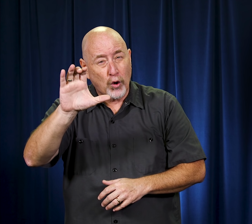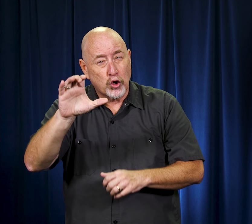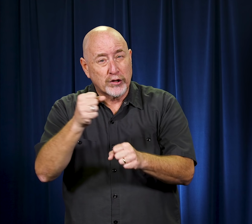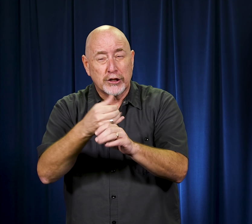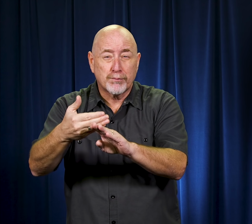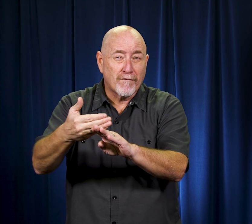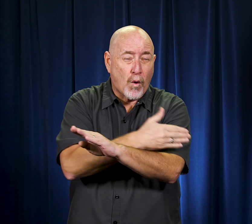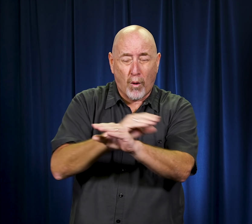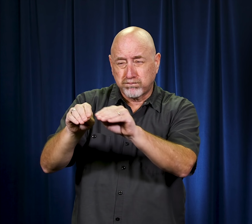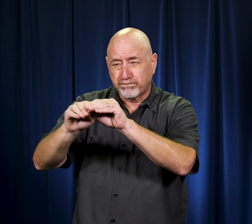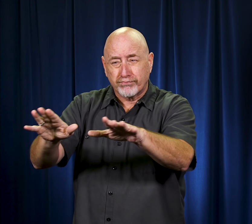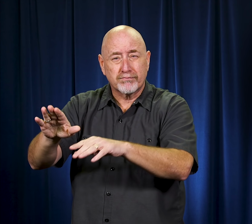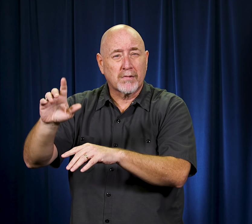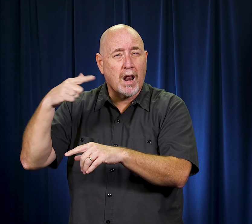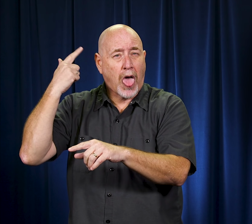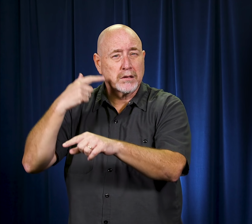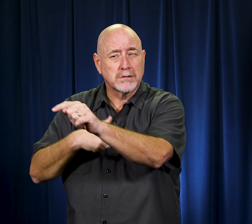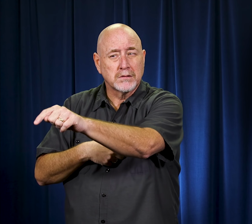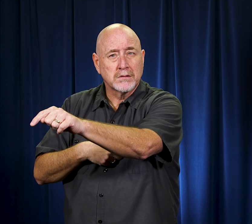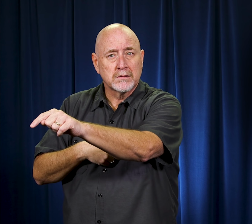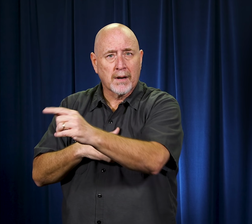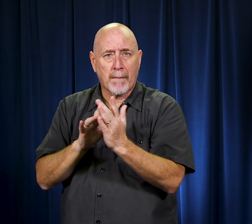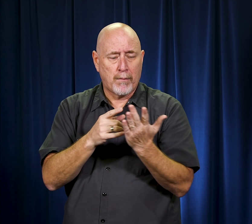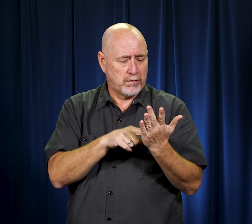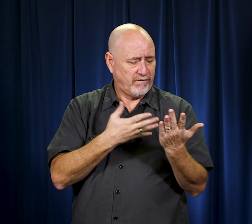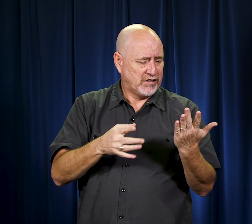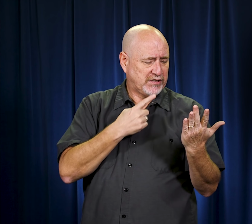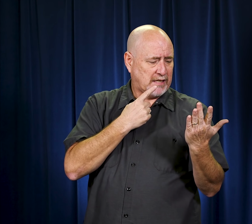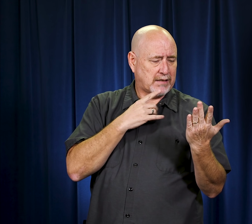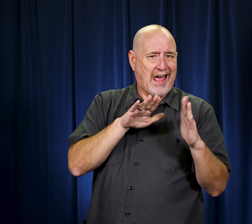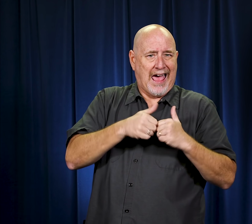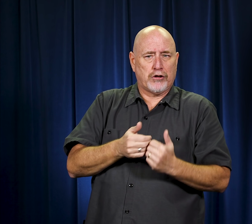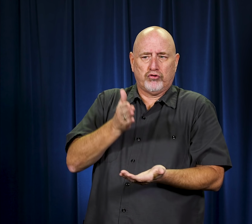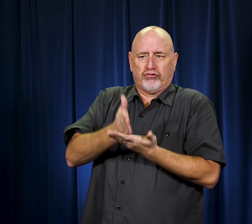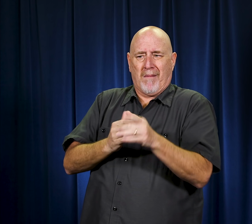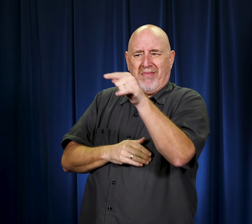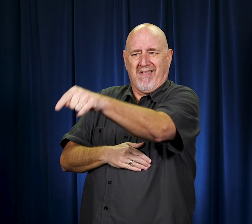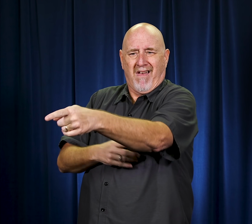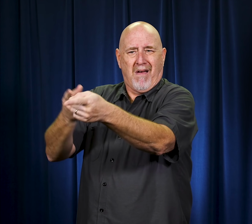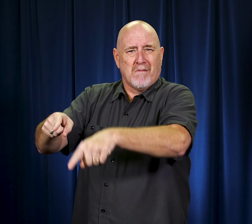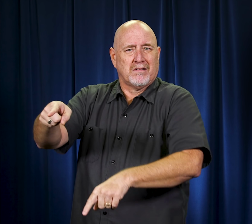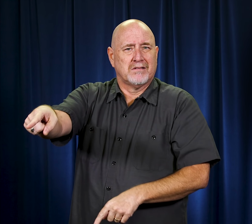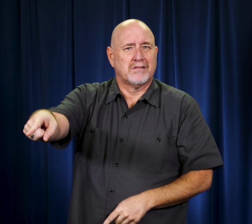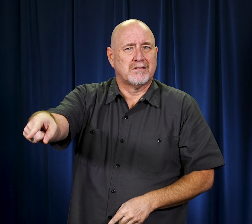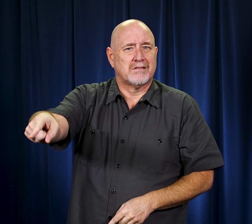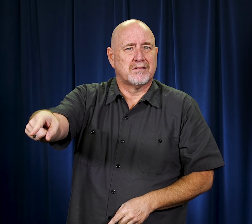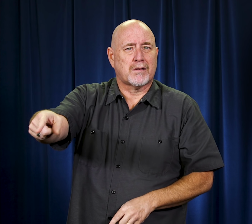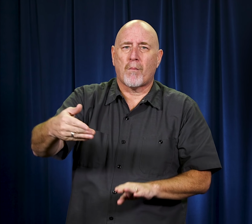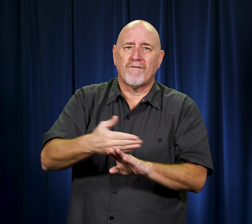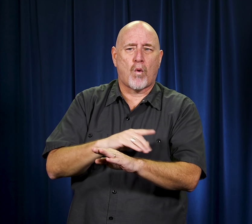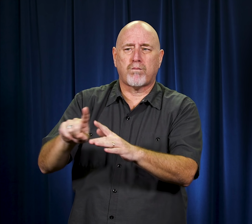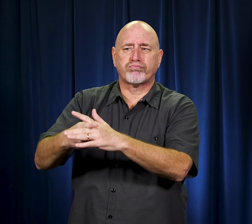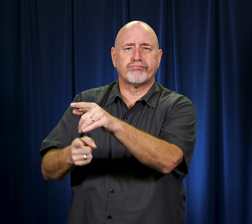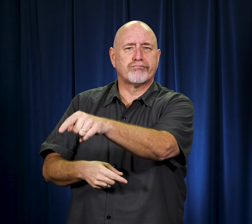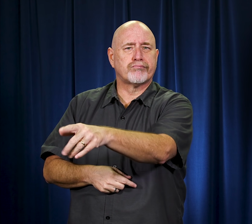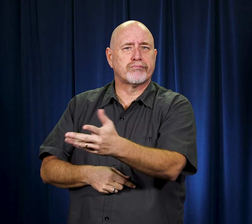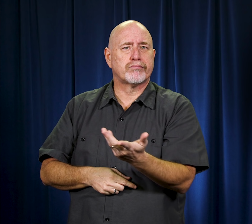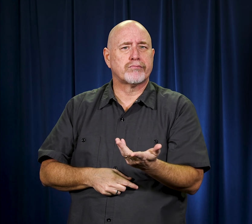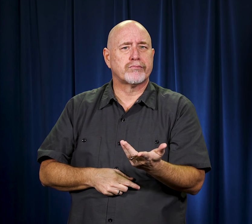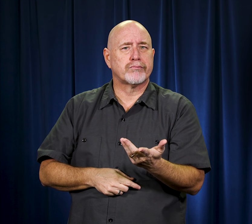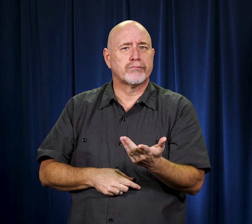before London's epidemic, the Bible had implemented a plan to stop such epidemics before they